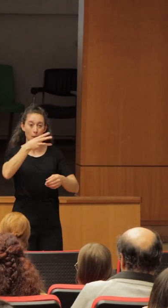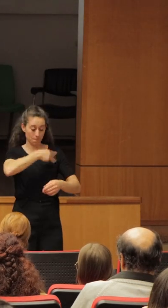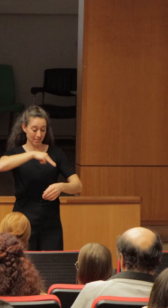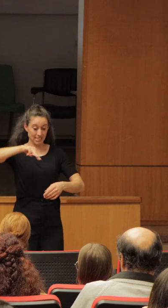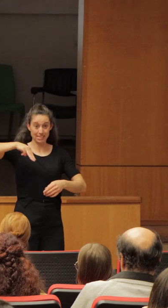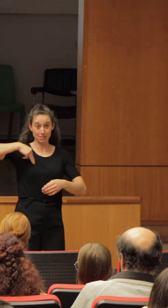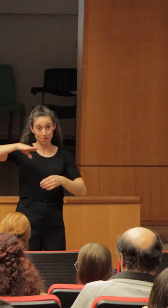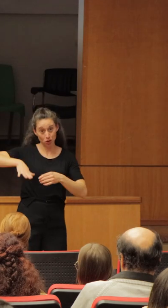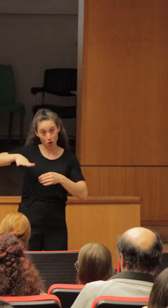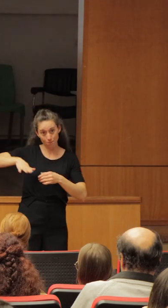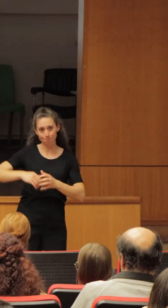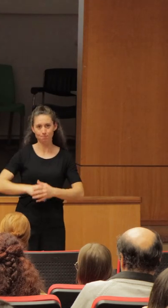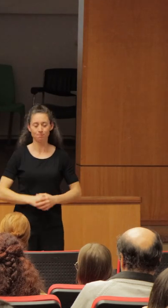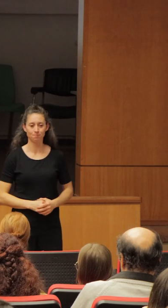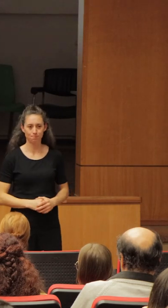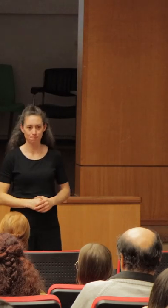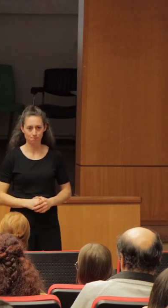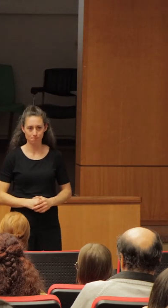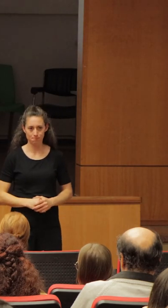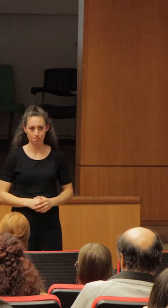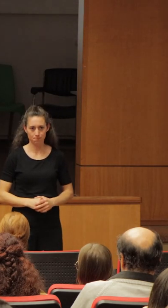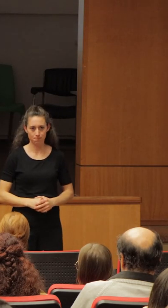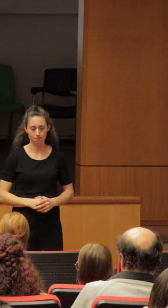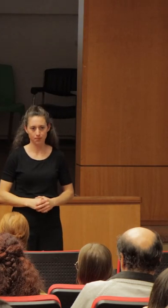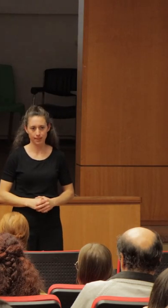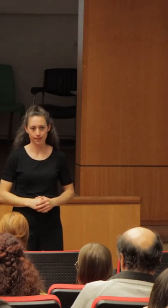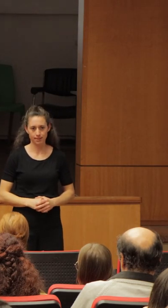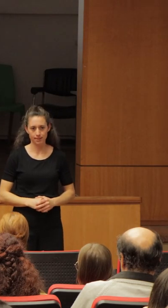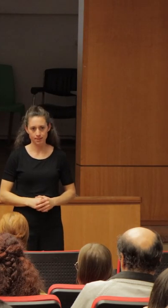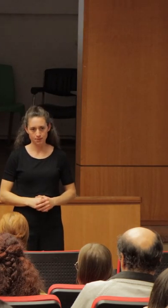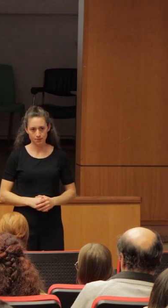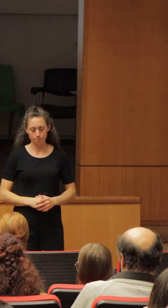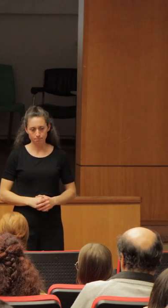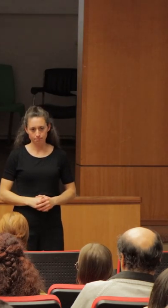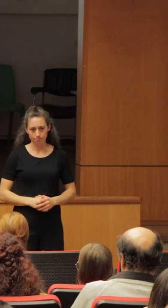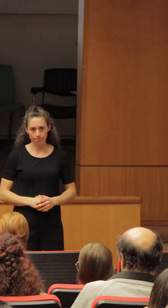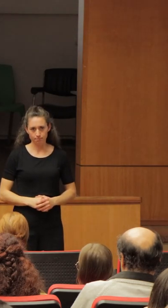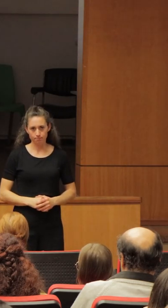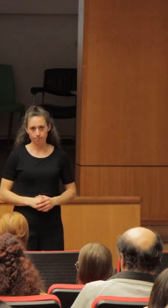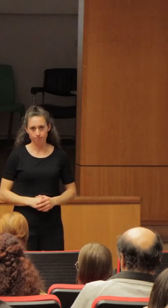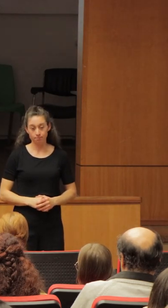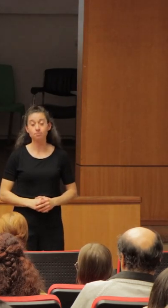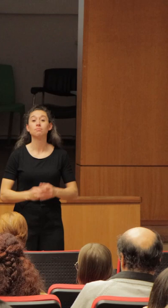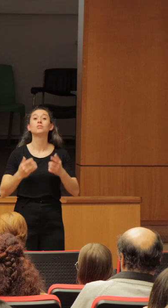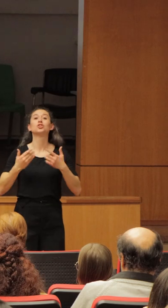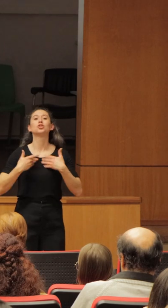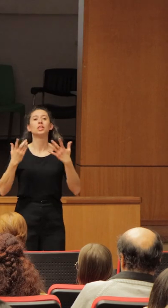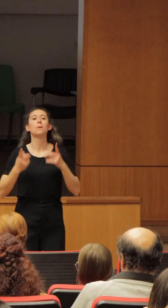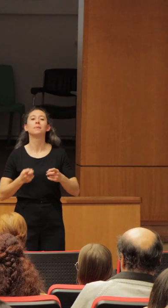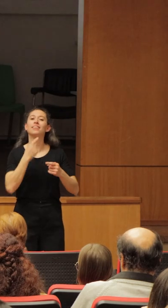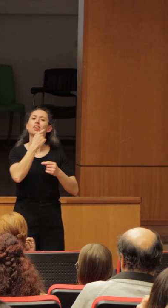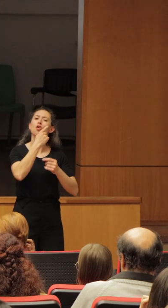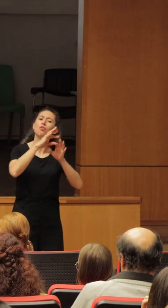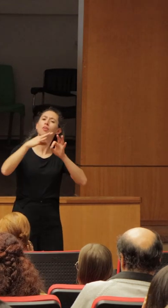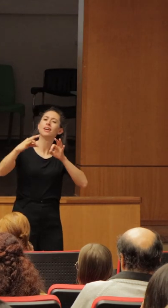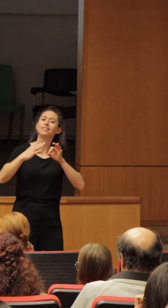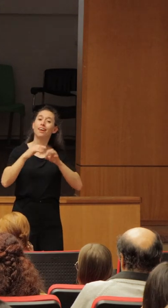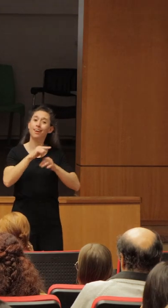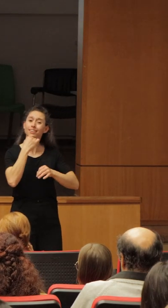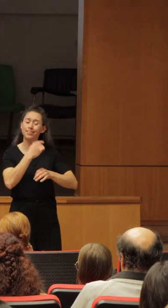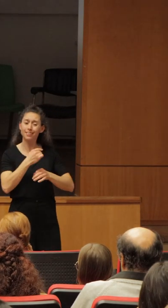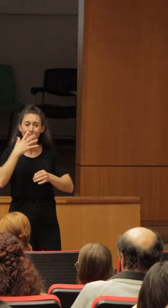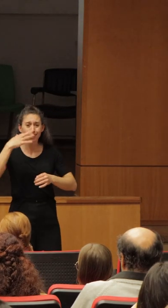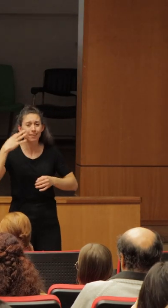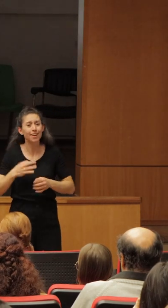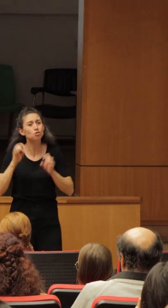I'm paraphrasing. It is only with one's heart we can see the essence. Y estoy parafraseando cuando él dice que es